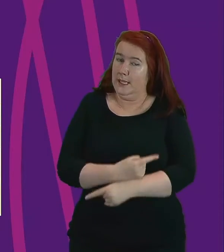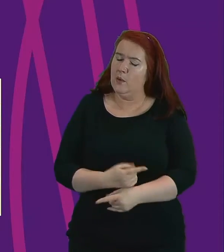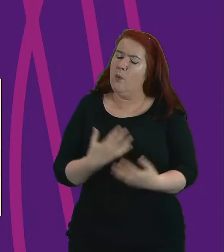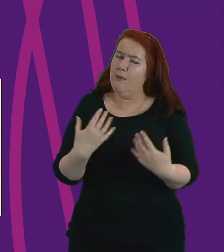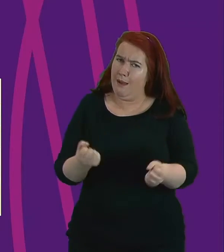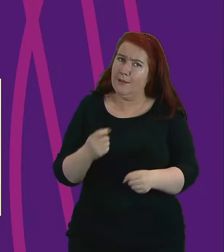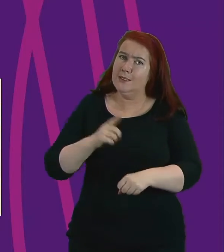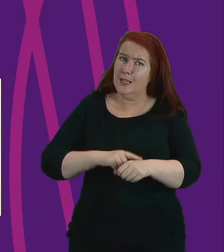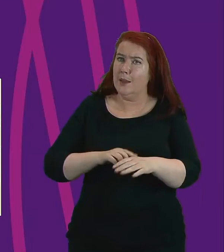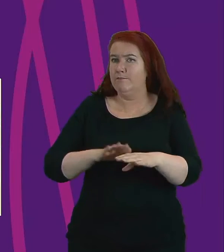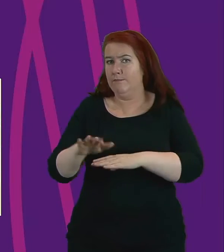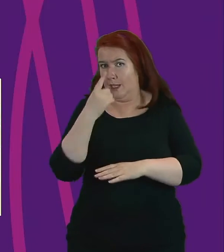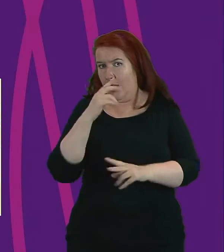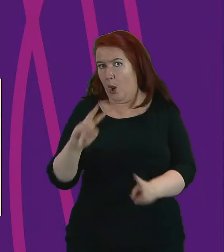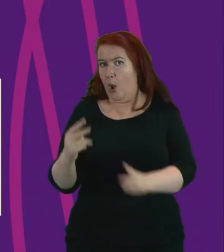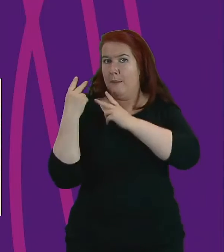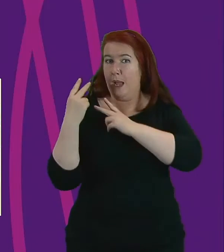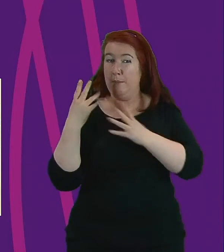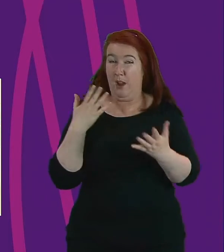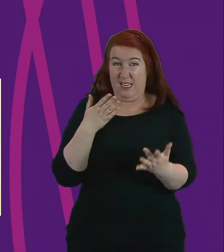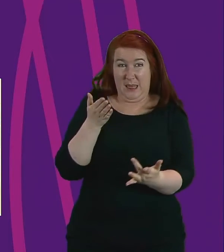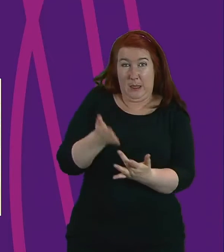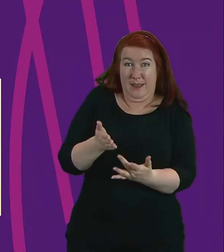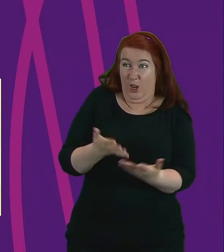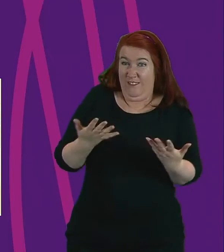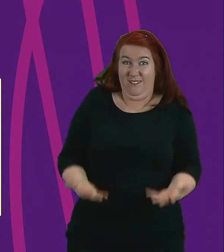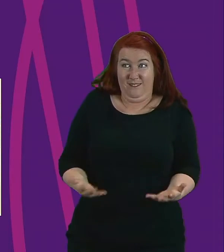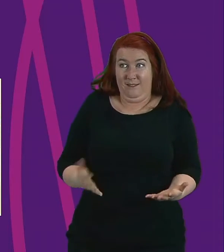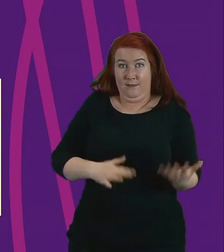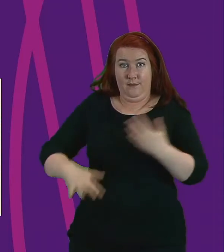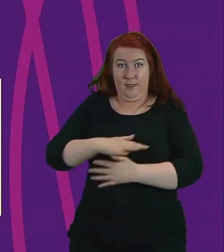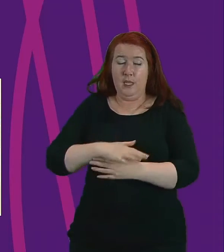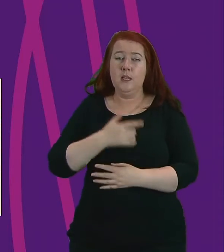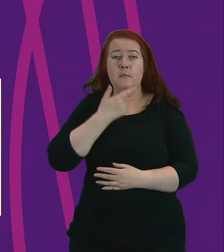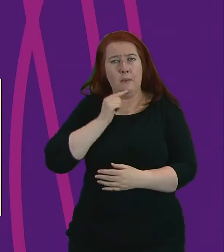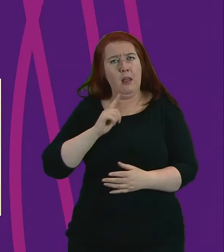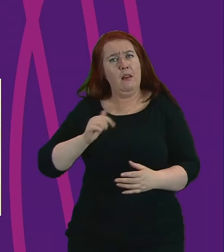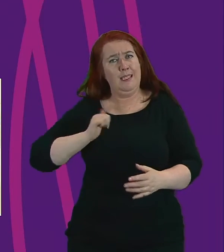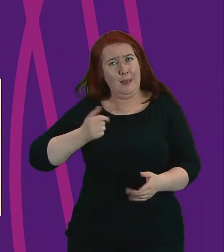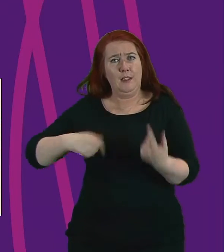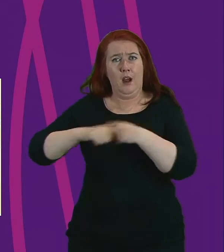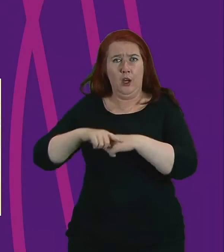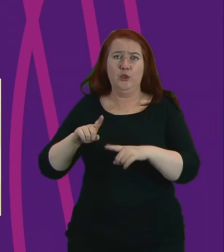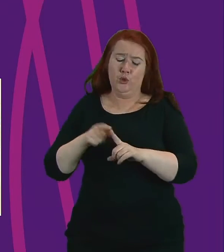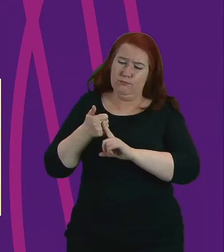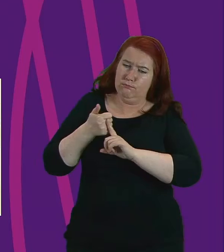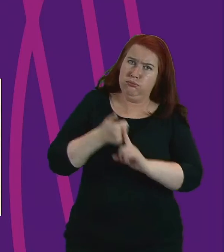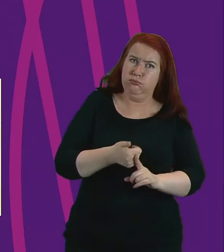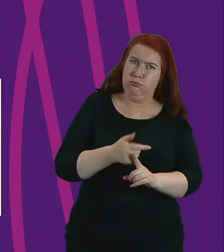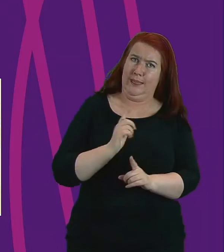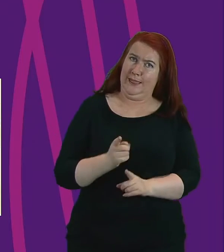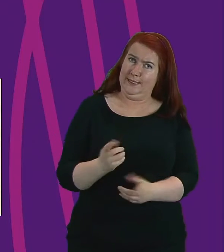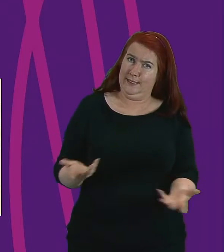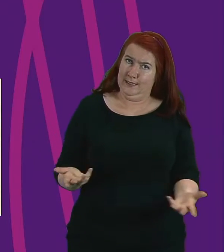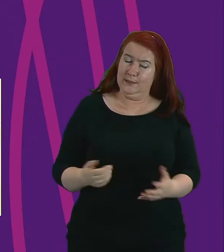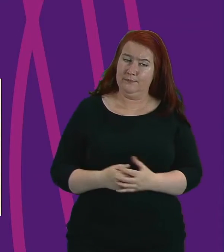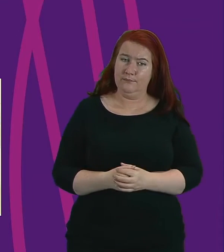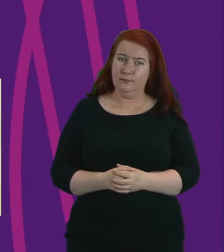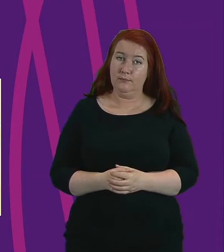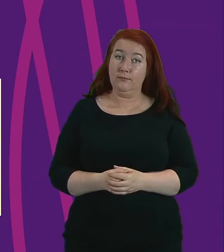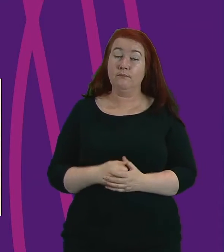that. But in the middle of a global pandemic, people expect us to put our shoulder to the wheel right now. I have to say I've been